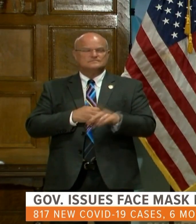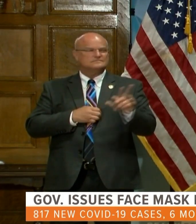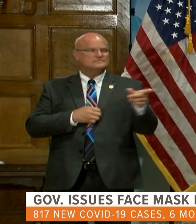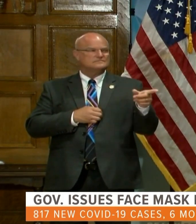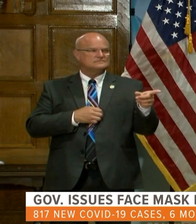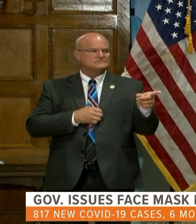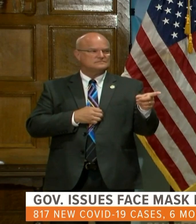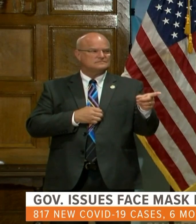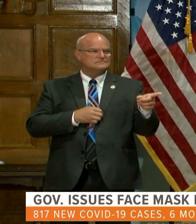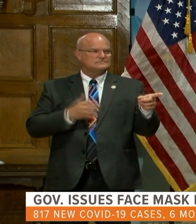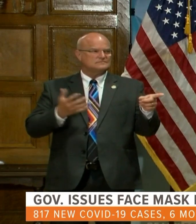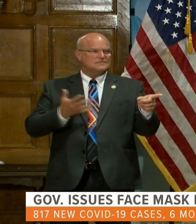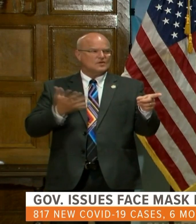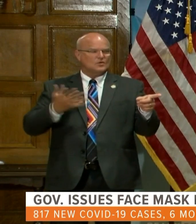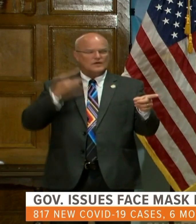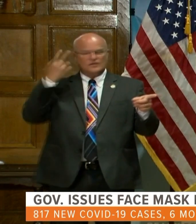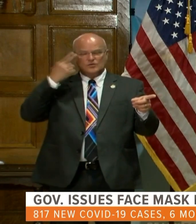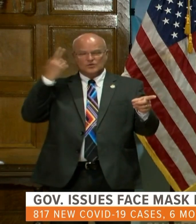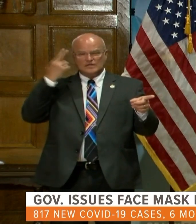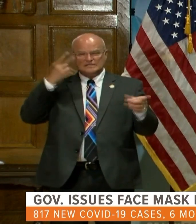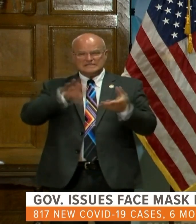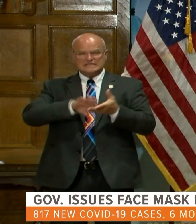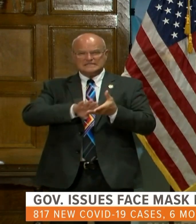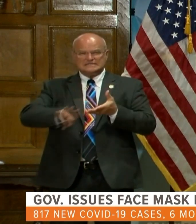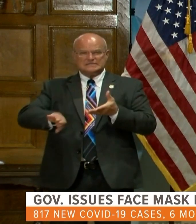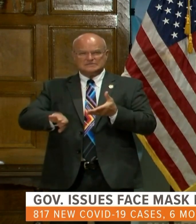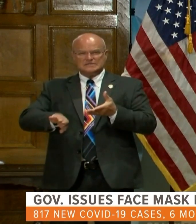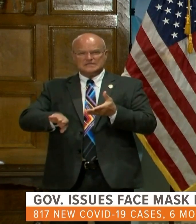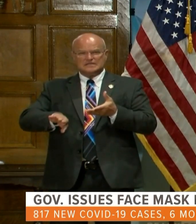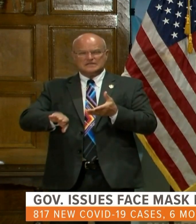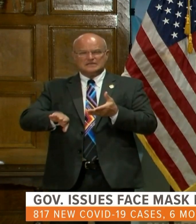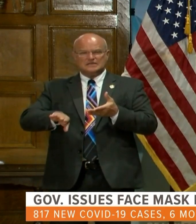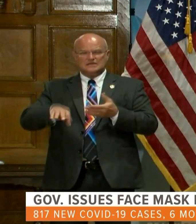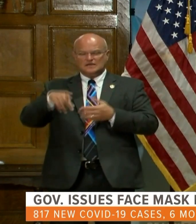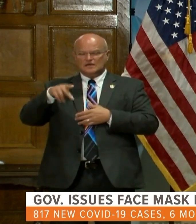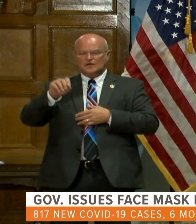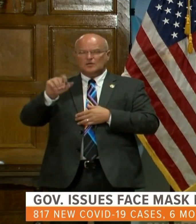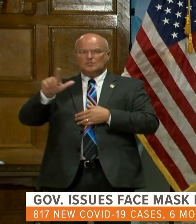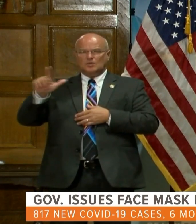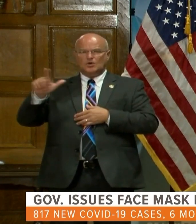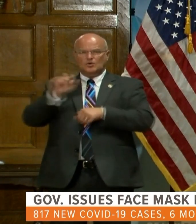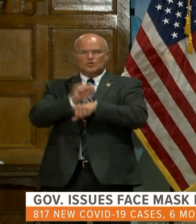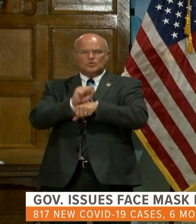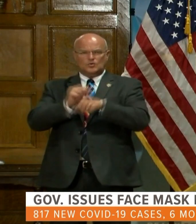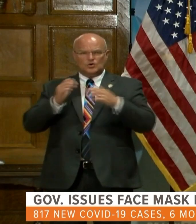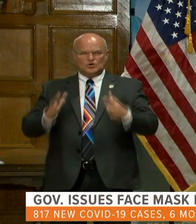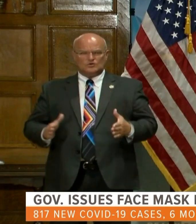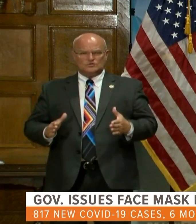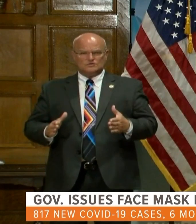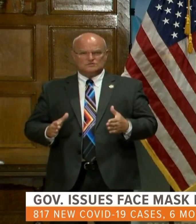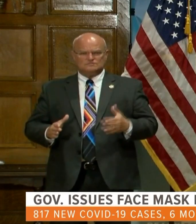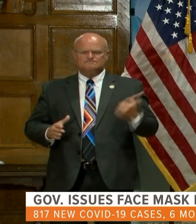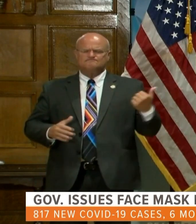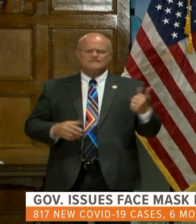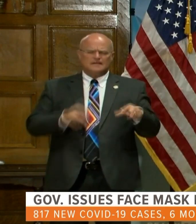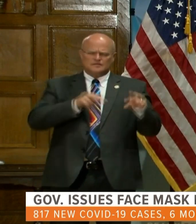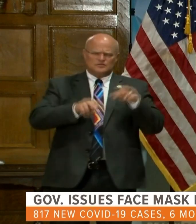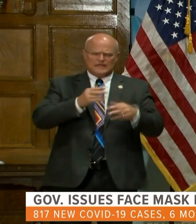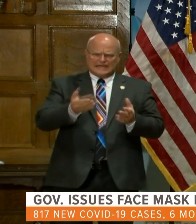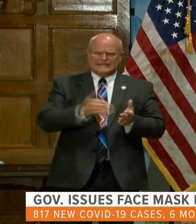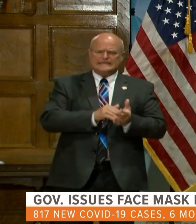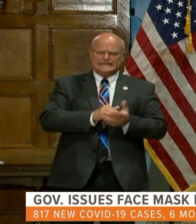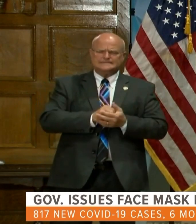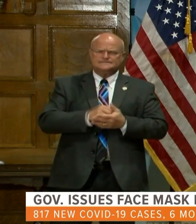Yes? The rationale on exempting poll workers from the mask requirement? I'll have to look at that